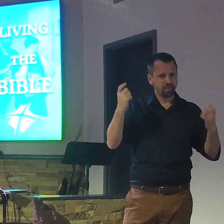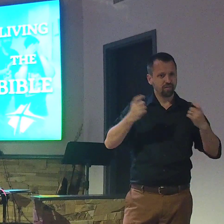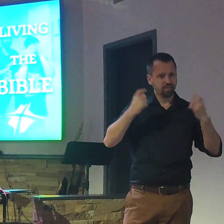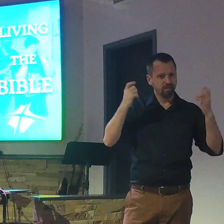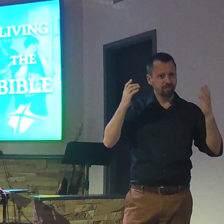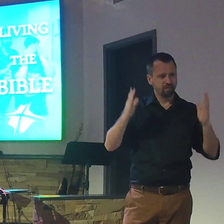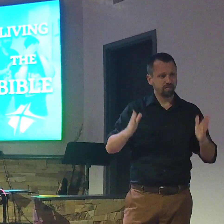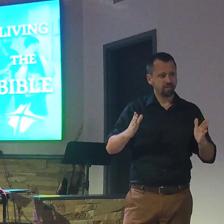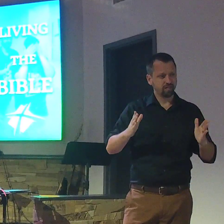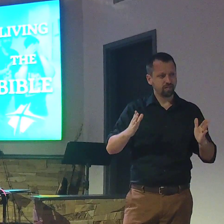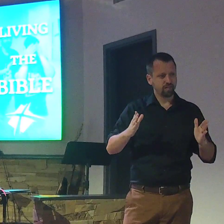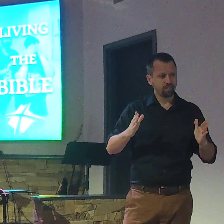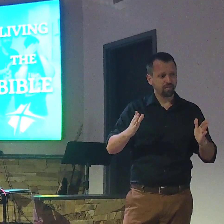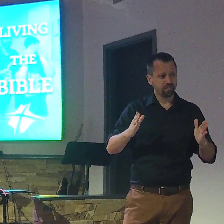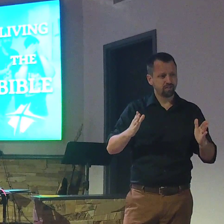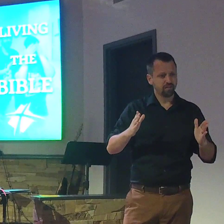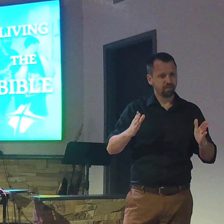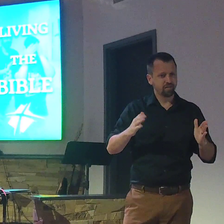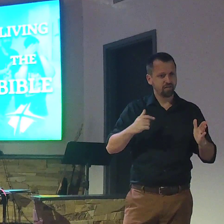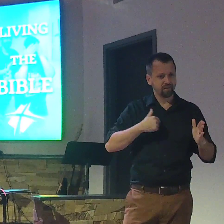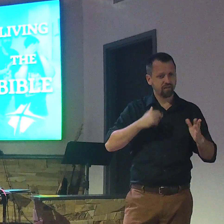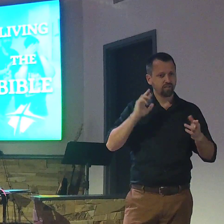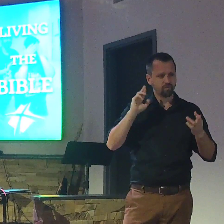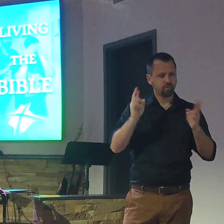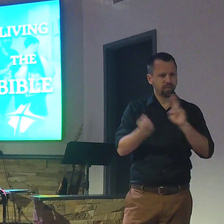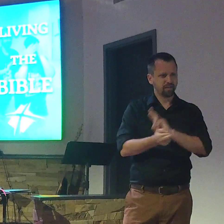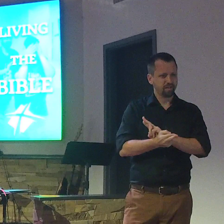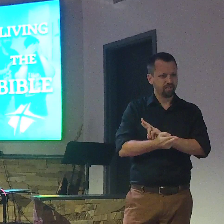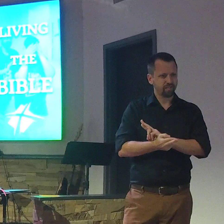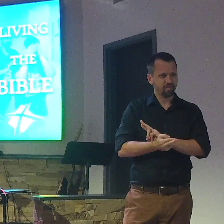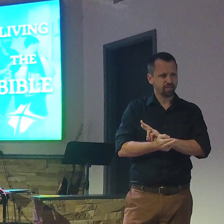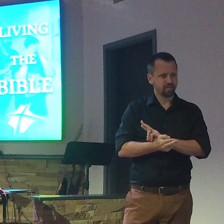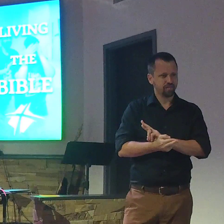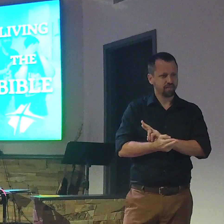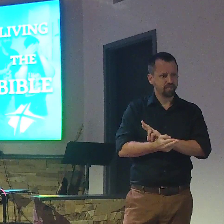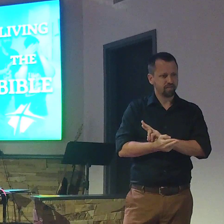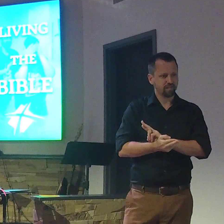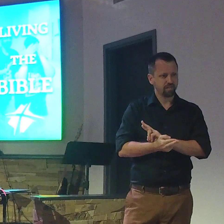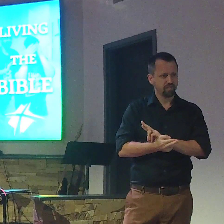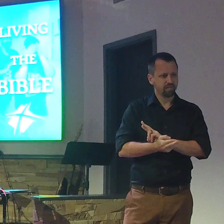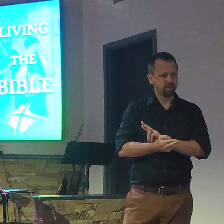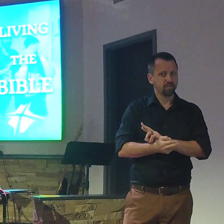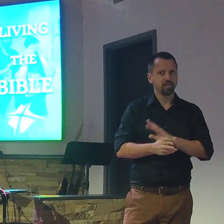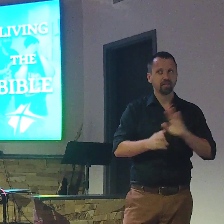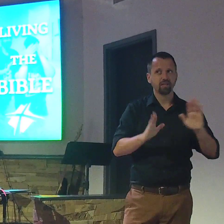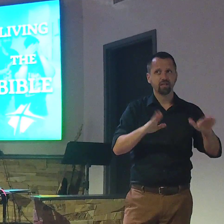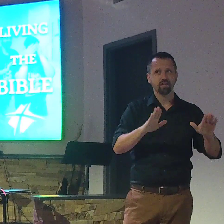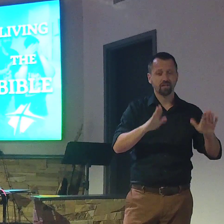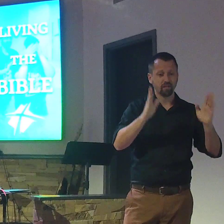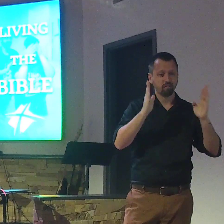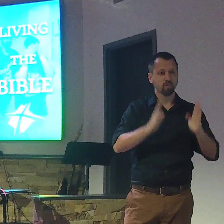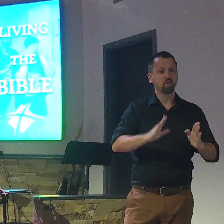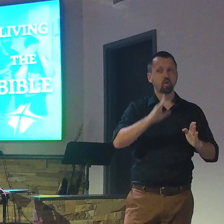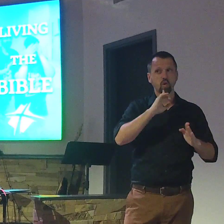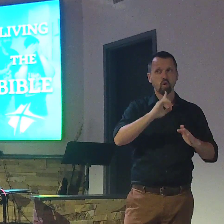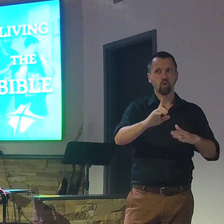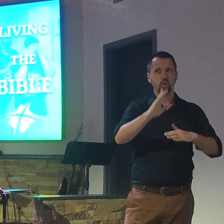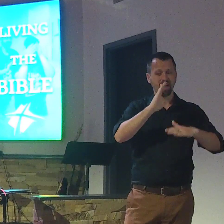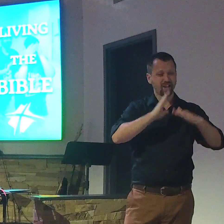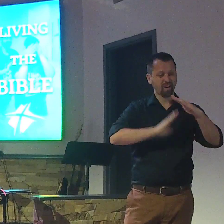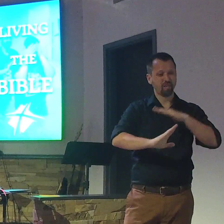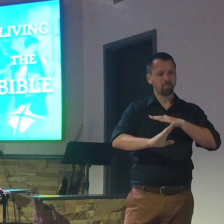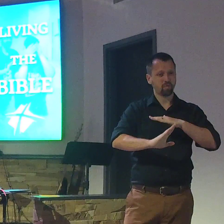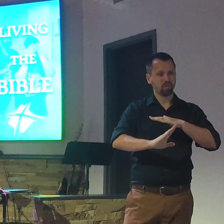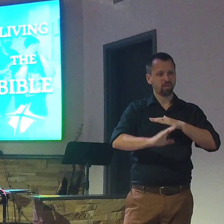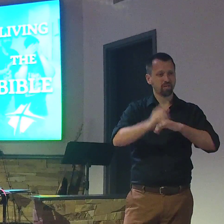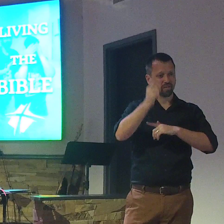and I repent. You see, the fact of the matter is this, is the truly humble person, they understand